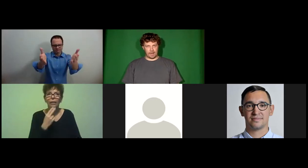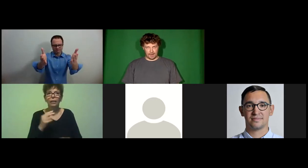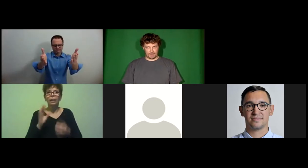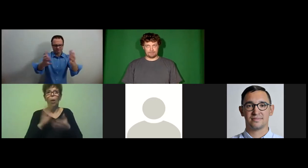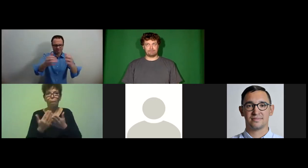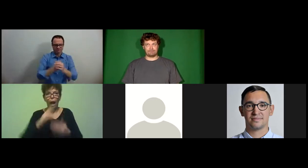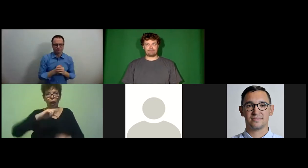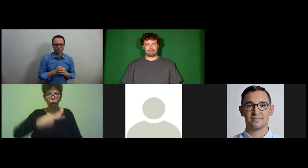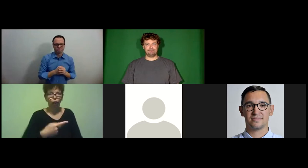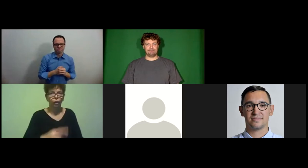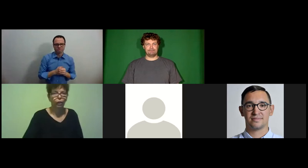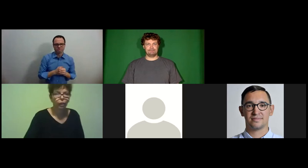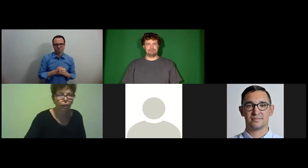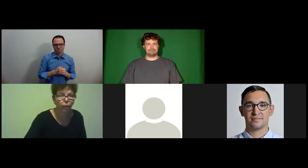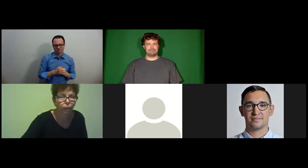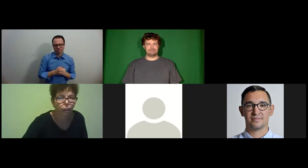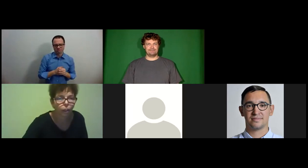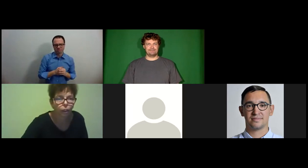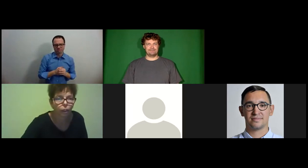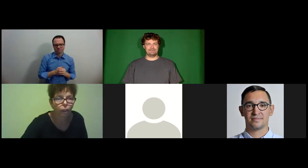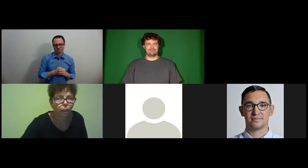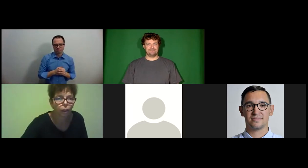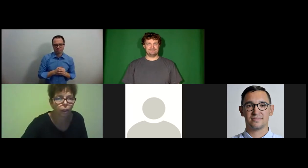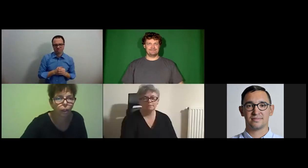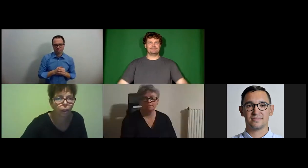So time for deaf interpreter to switch.